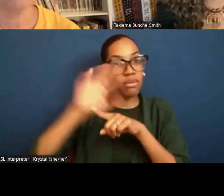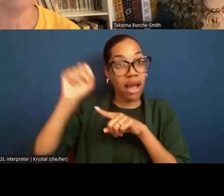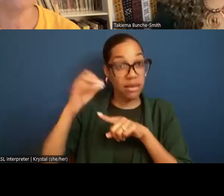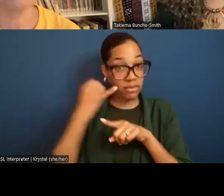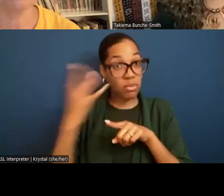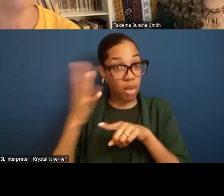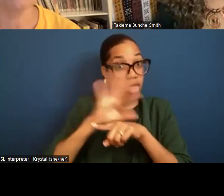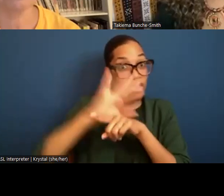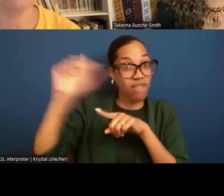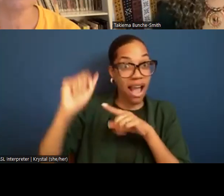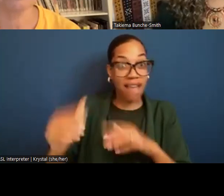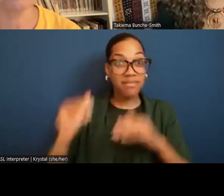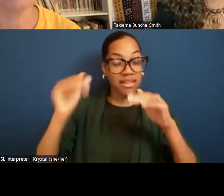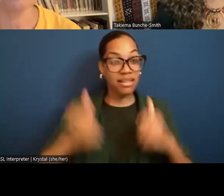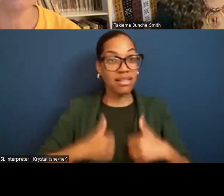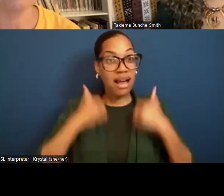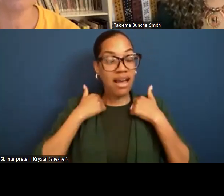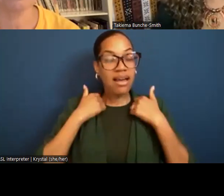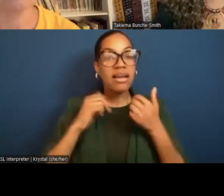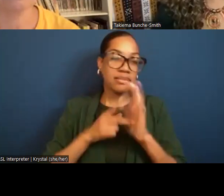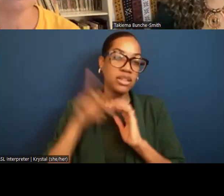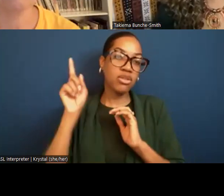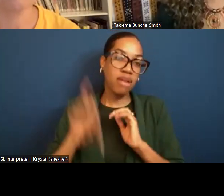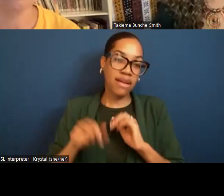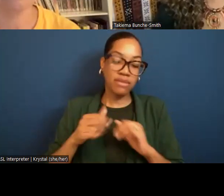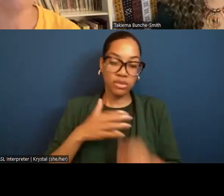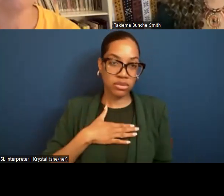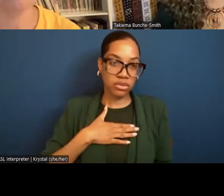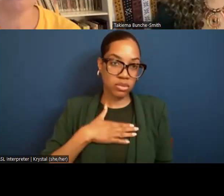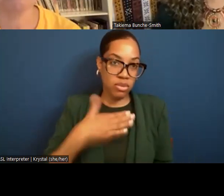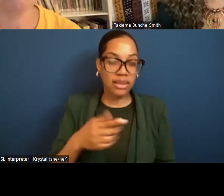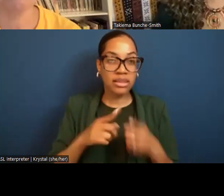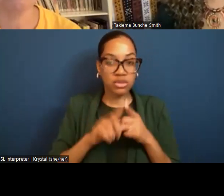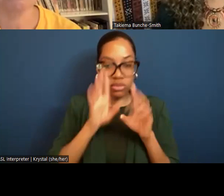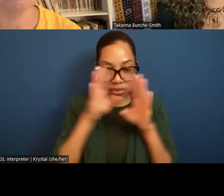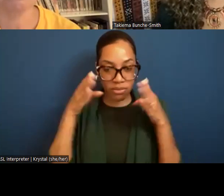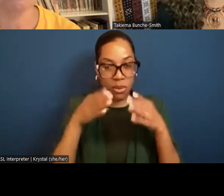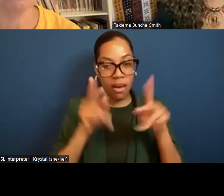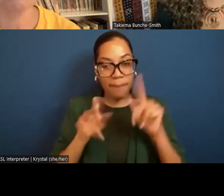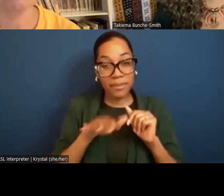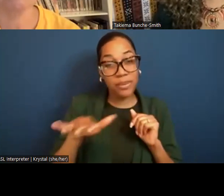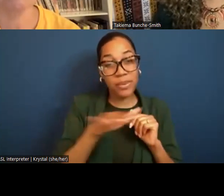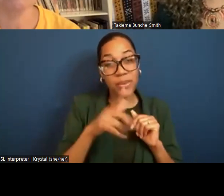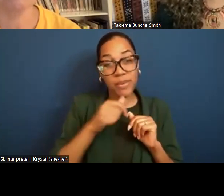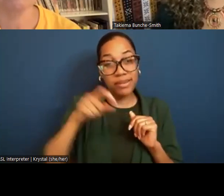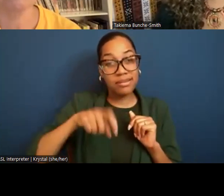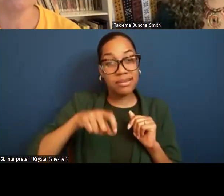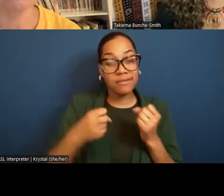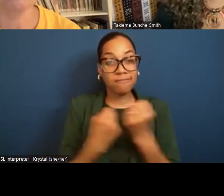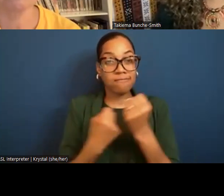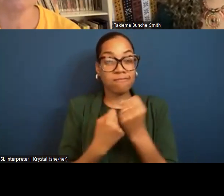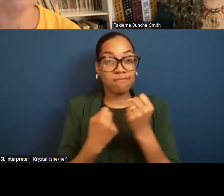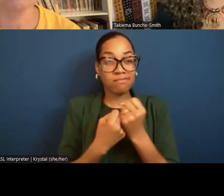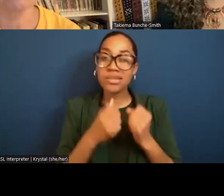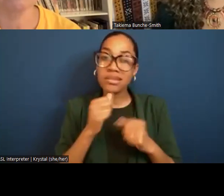next generation has a better life, right? And so we have to be willing to center, the need of those who really, through no fault of their own,